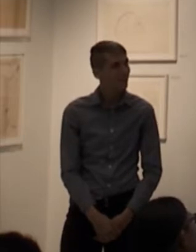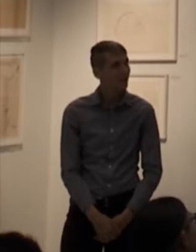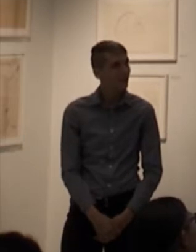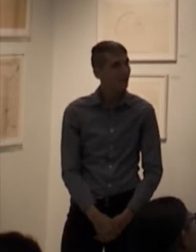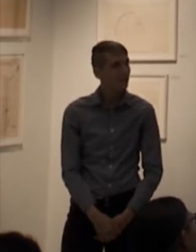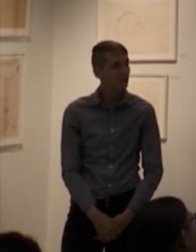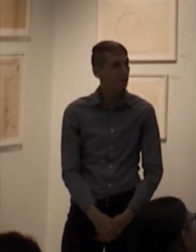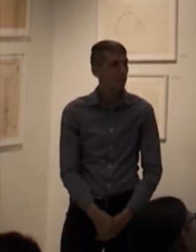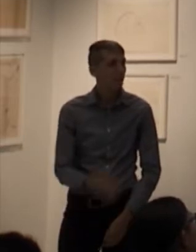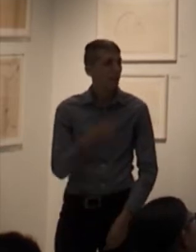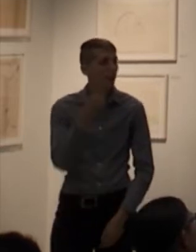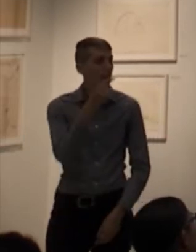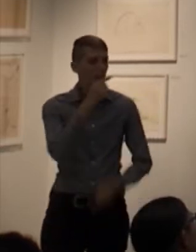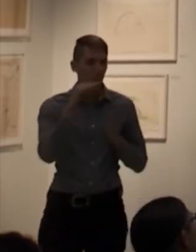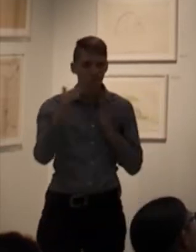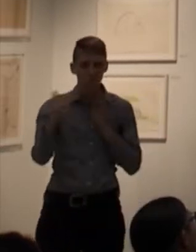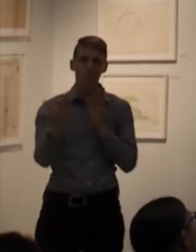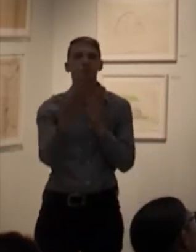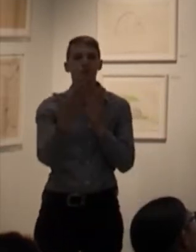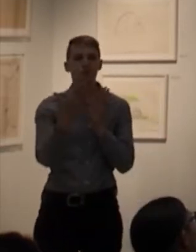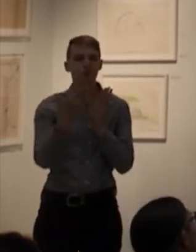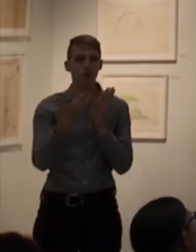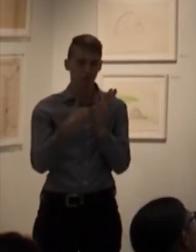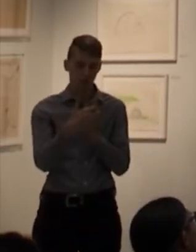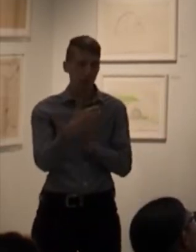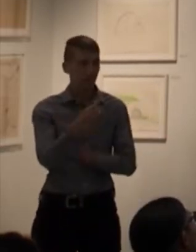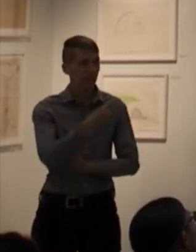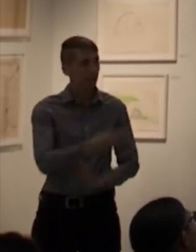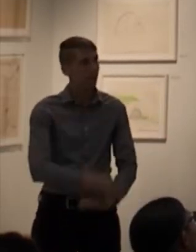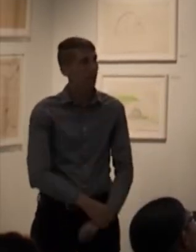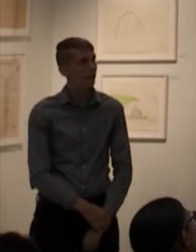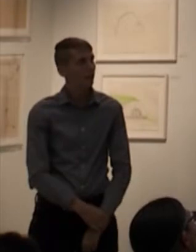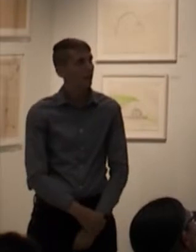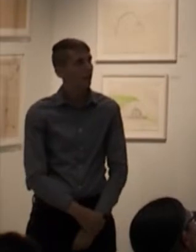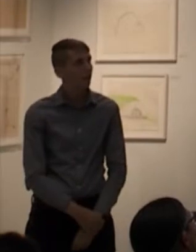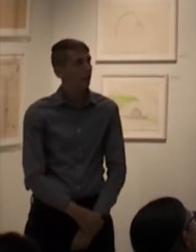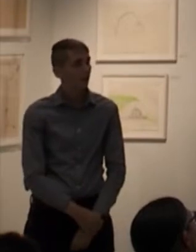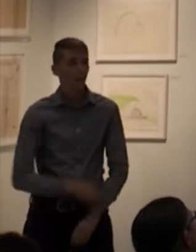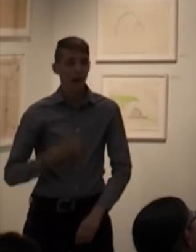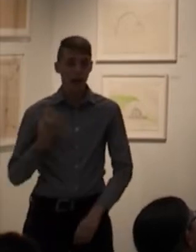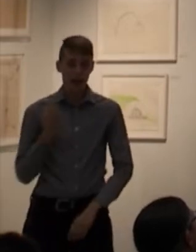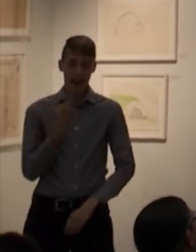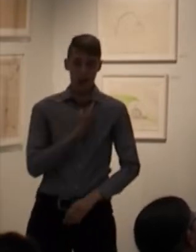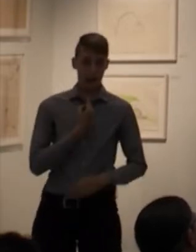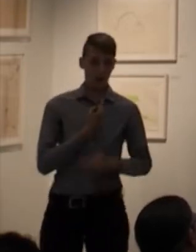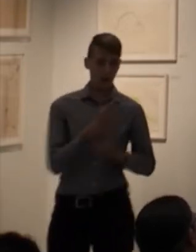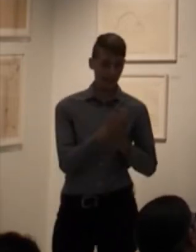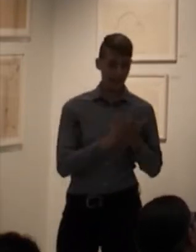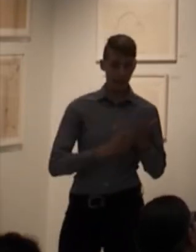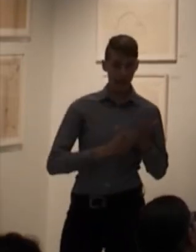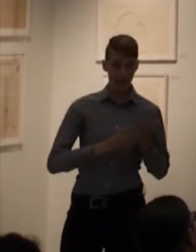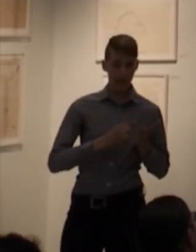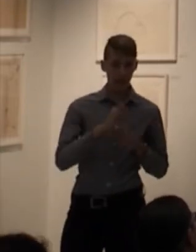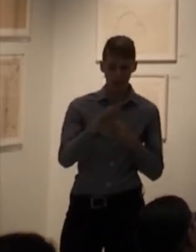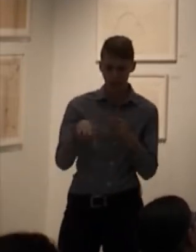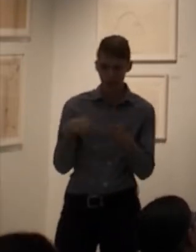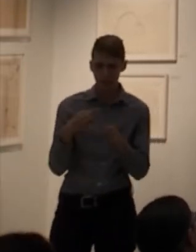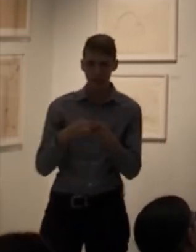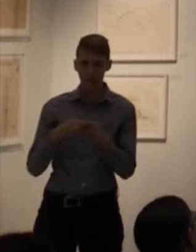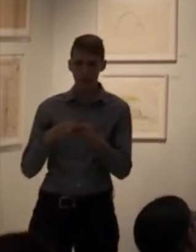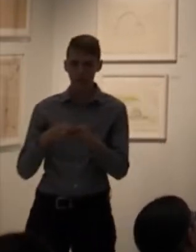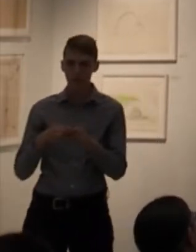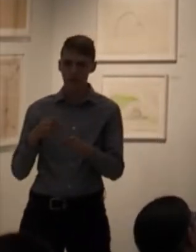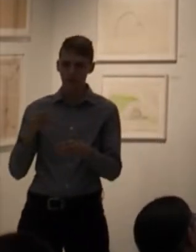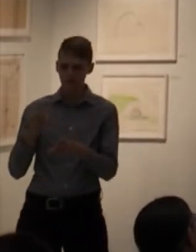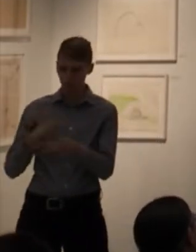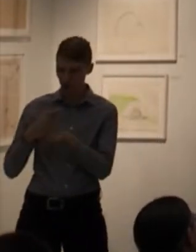what we're confronted with till today. You have our level of design, and then you have this mass level